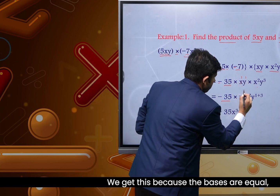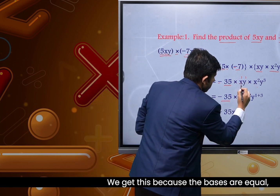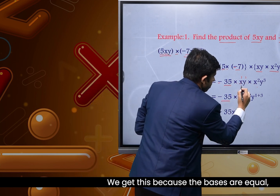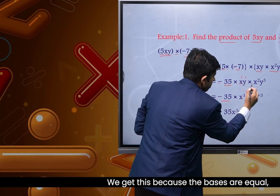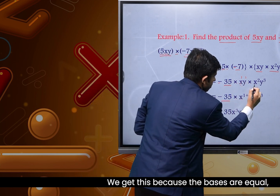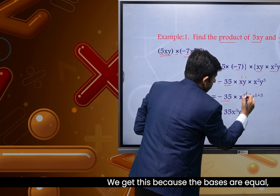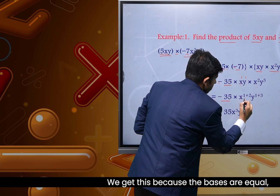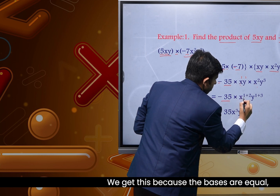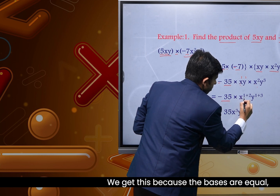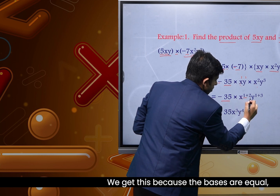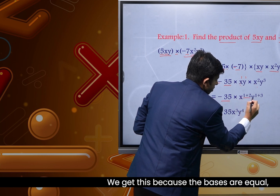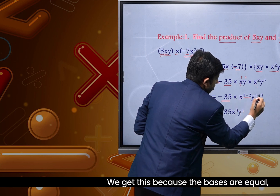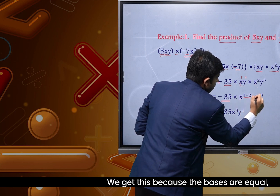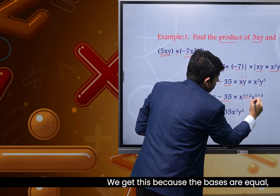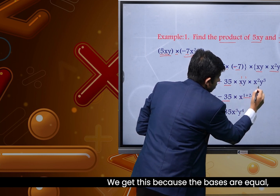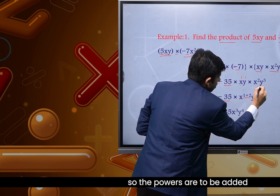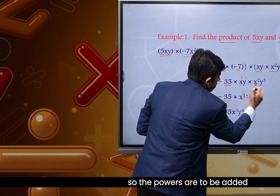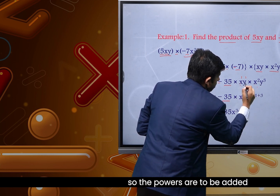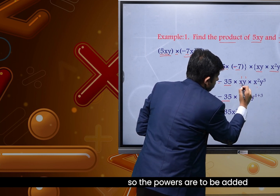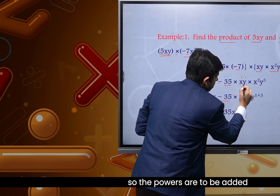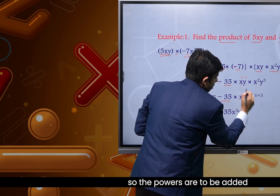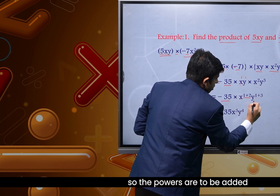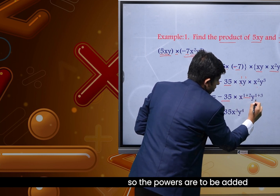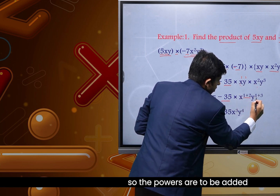We get this because the bases are equal, so the powers are to be added.